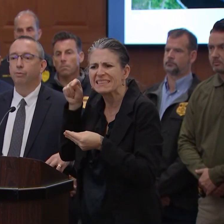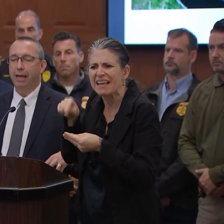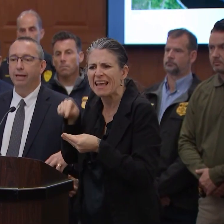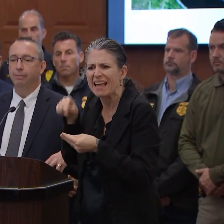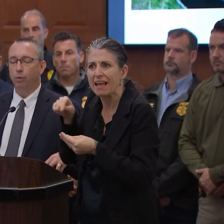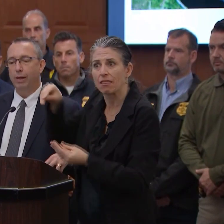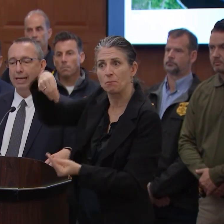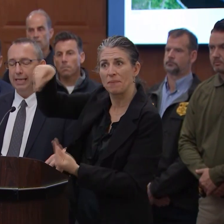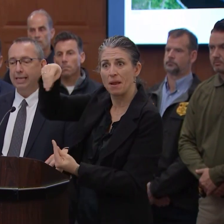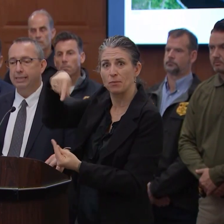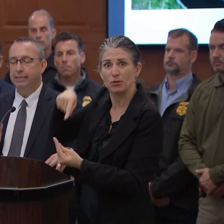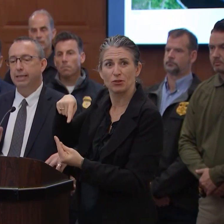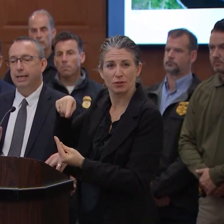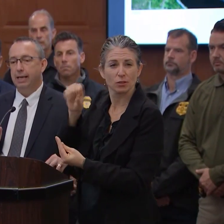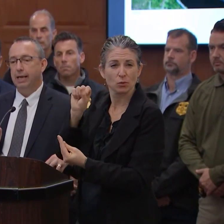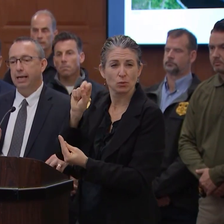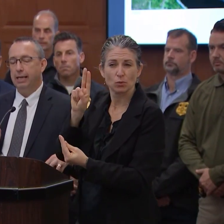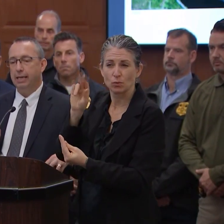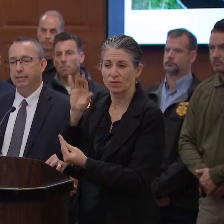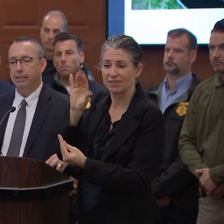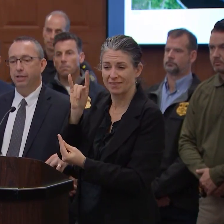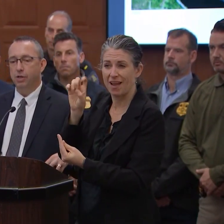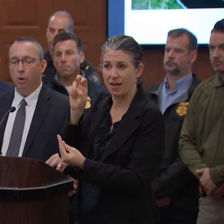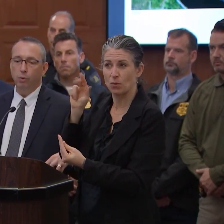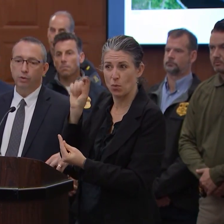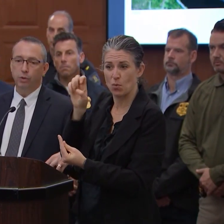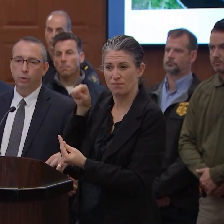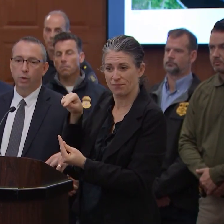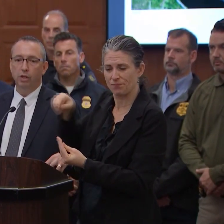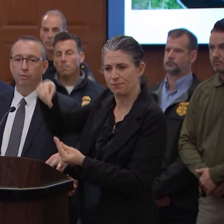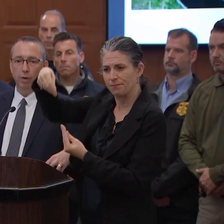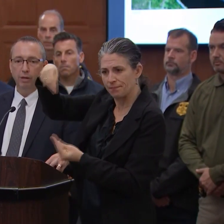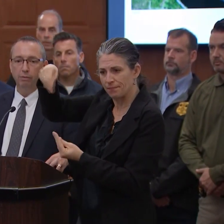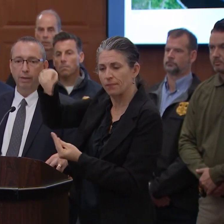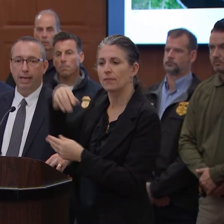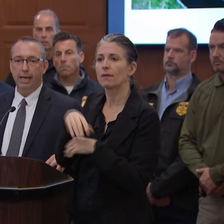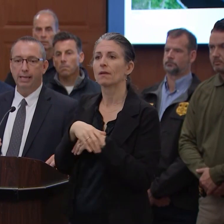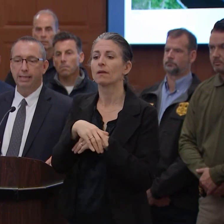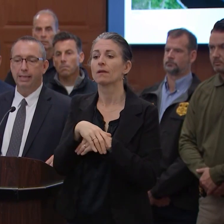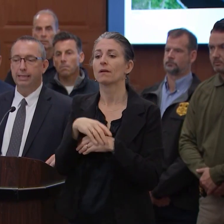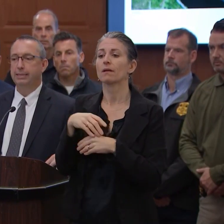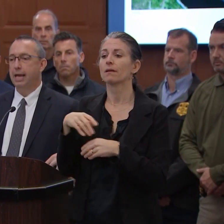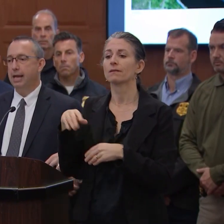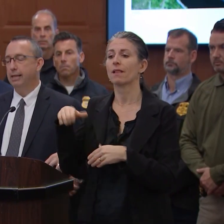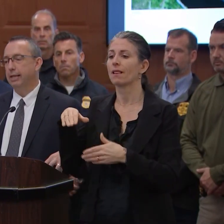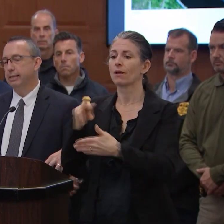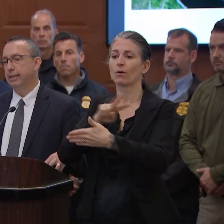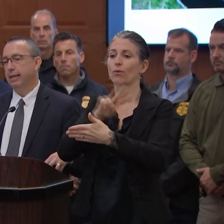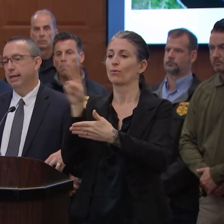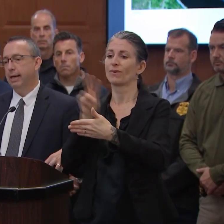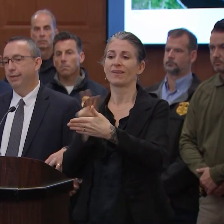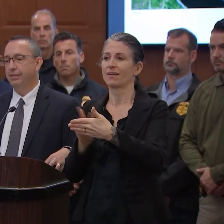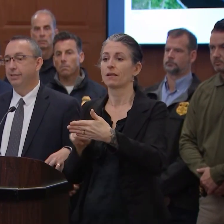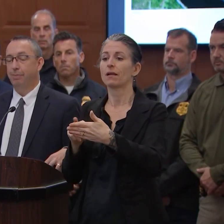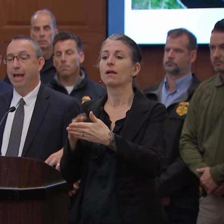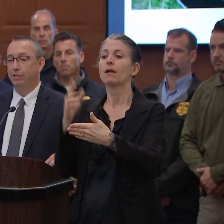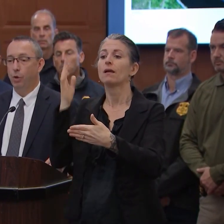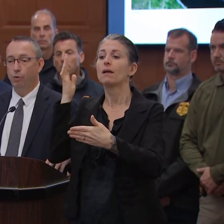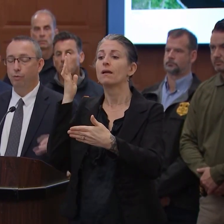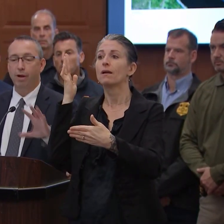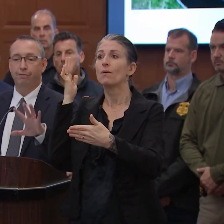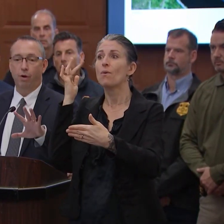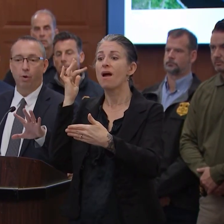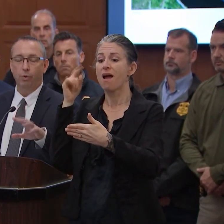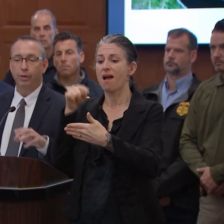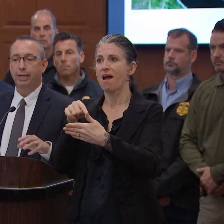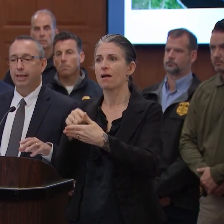you verbatim, but what it is it's a note to a loved one, and is saying that this is the passcode